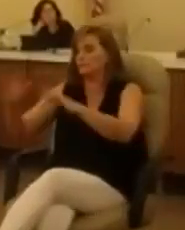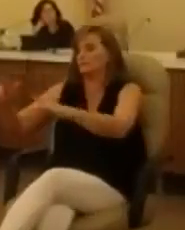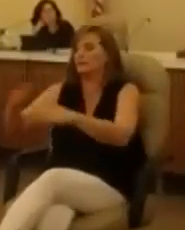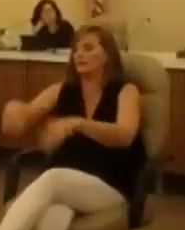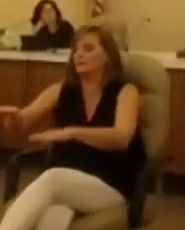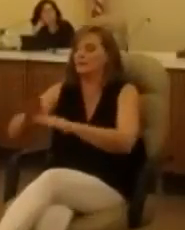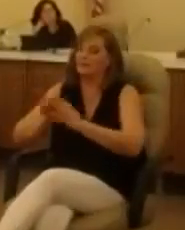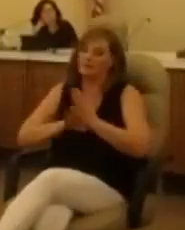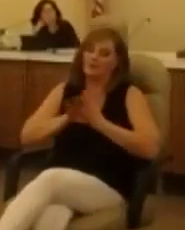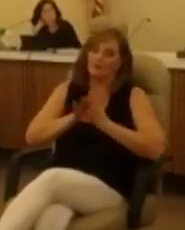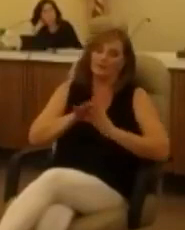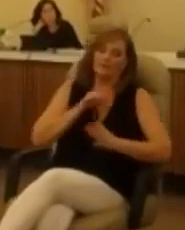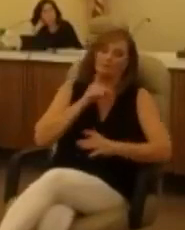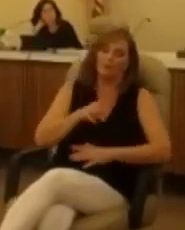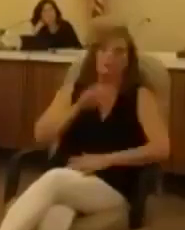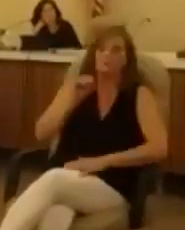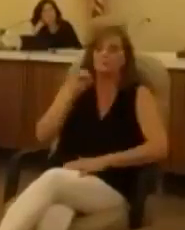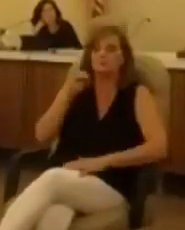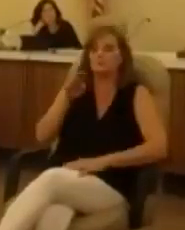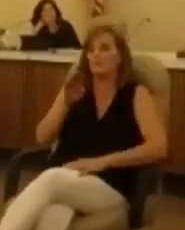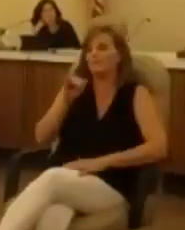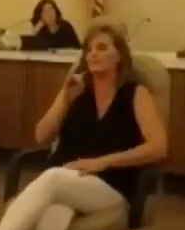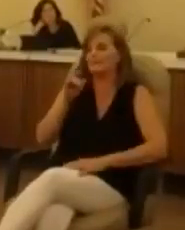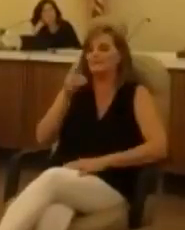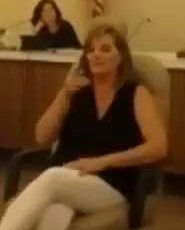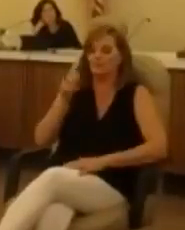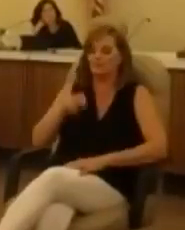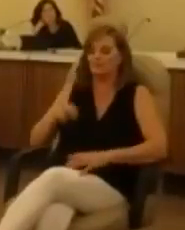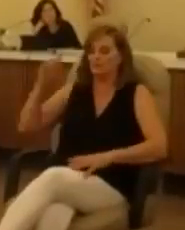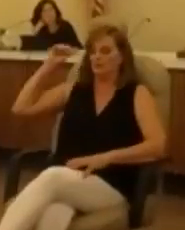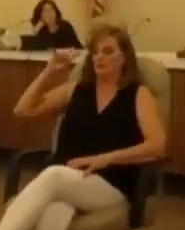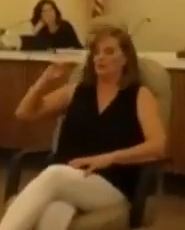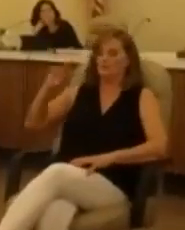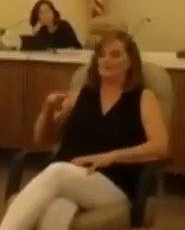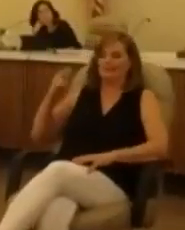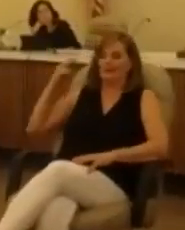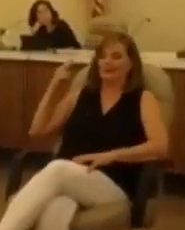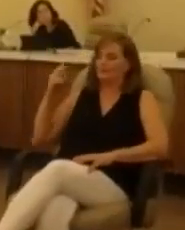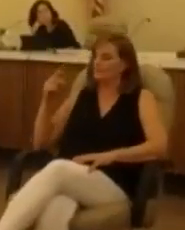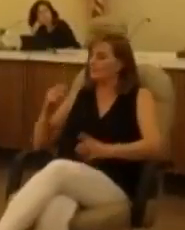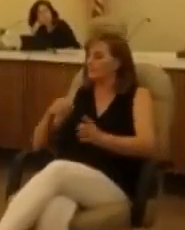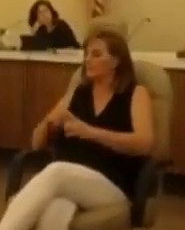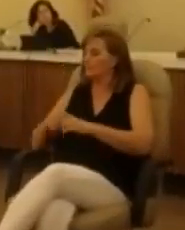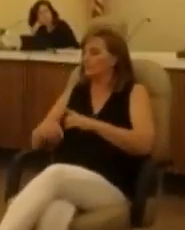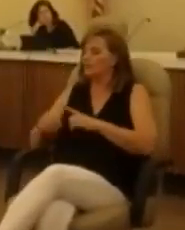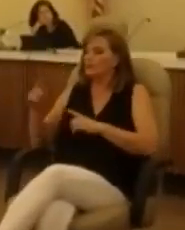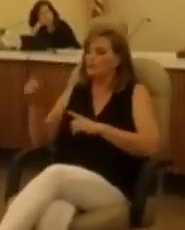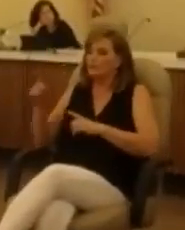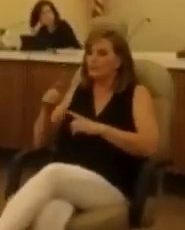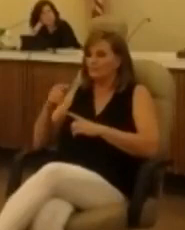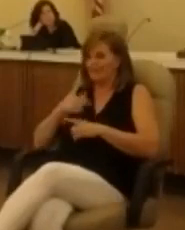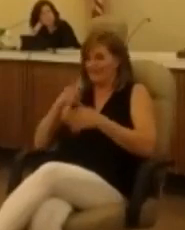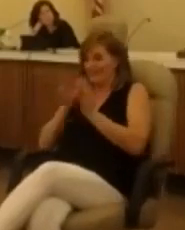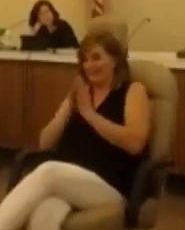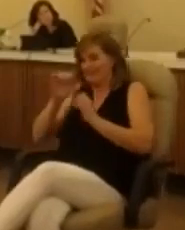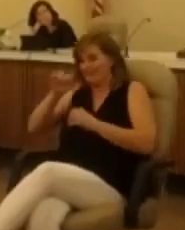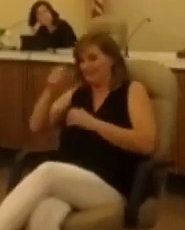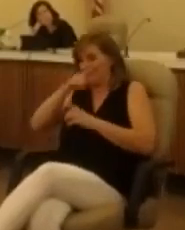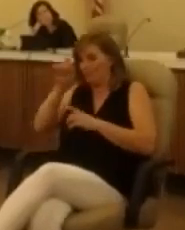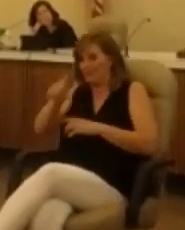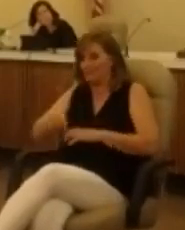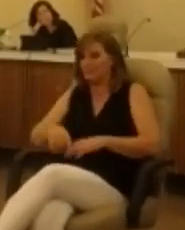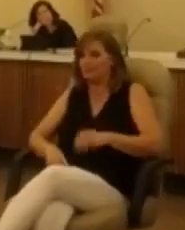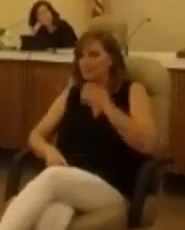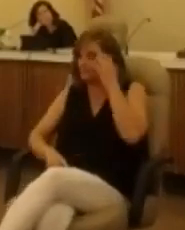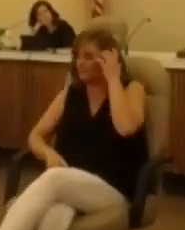of Forest View subdivision. Second. So can I ask another question or? Sure. two? Nope, we're still on